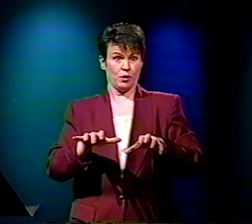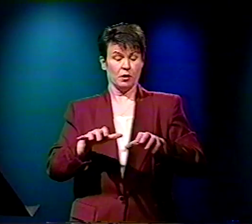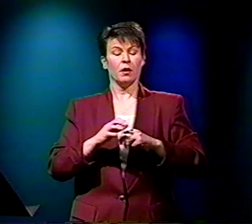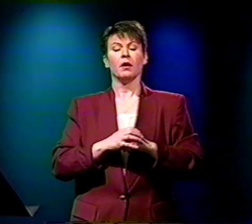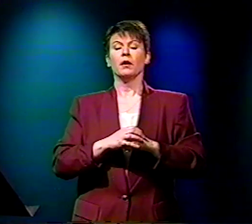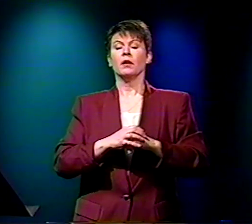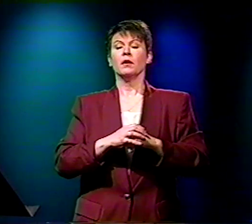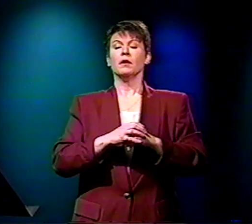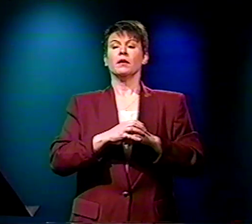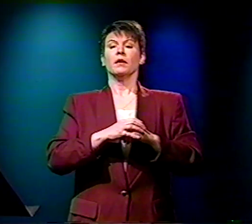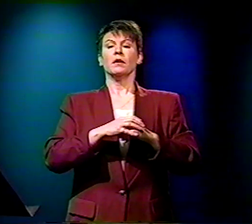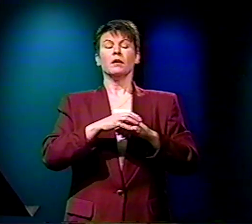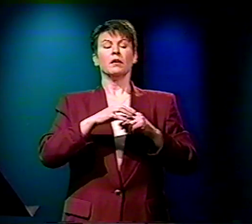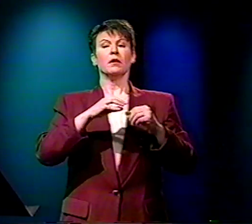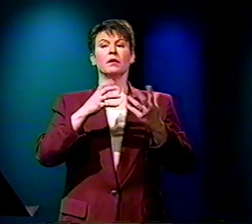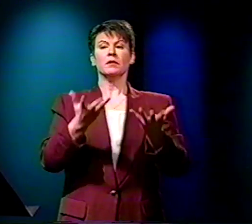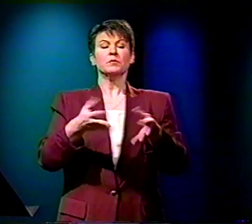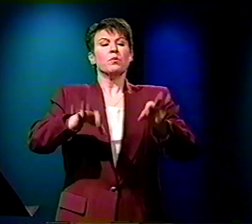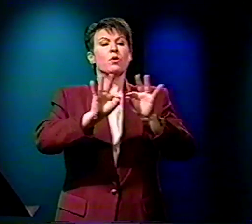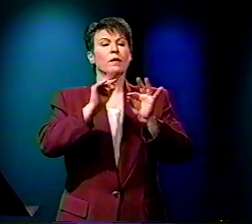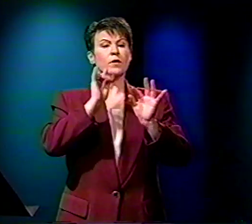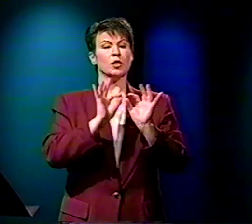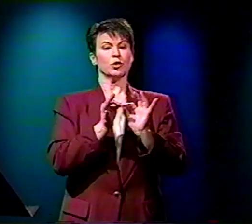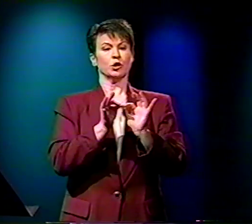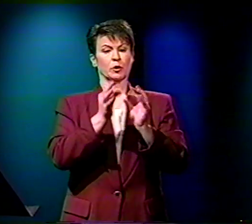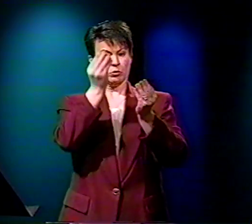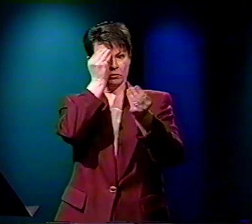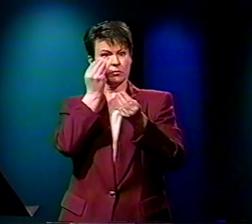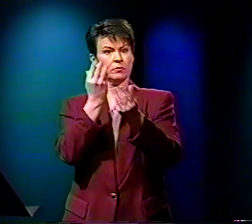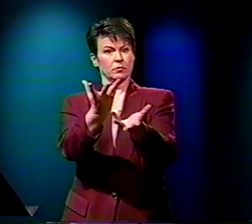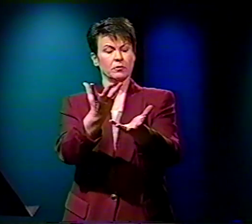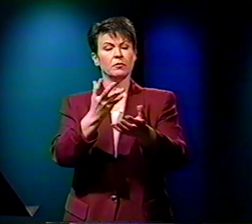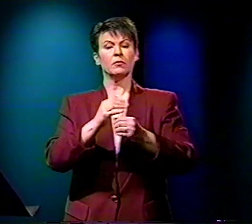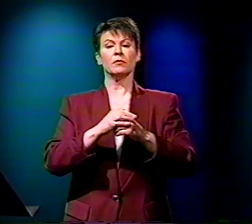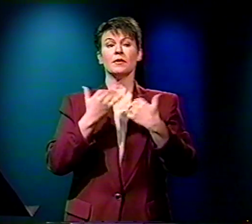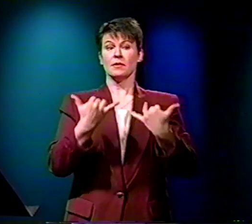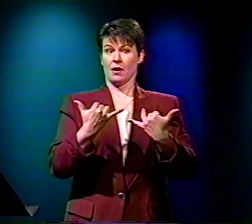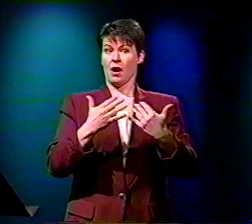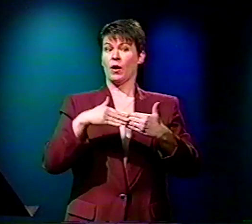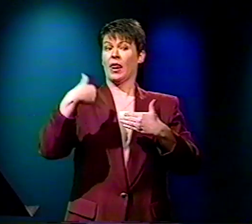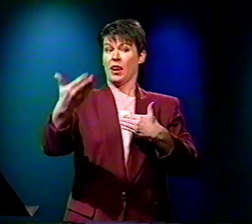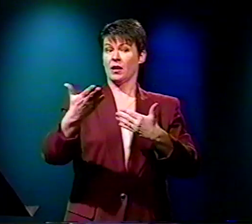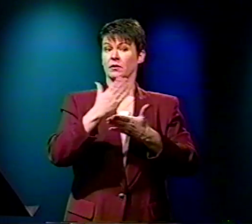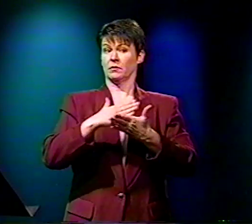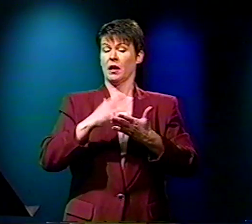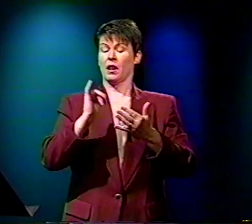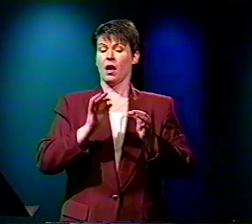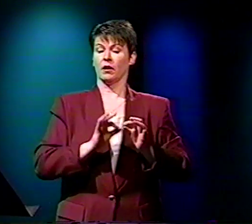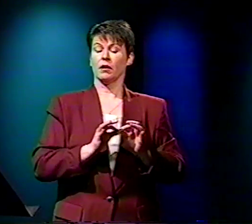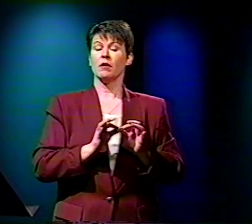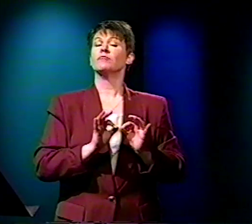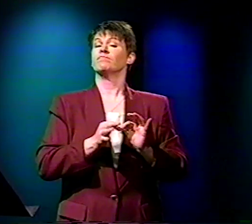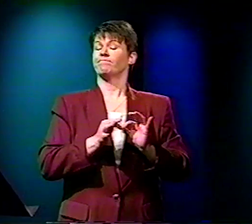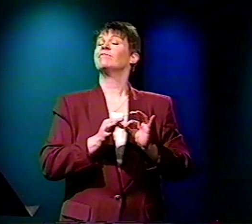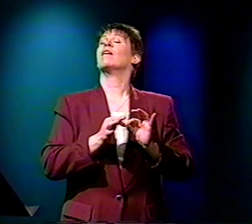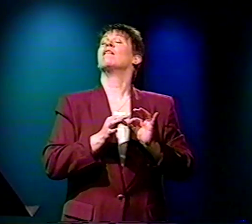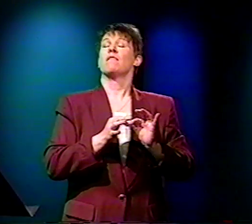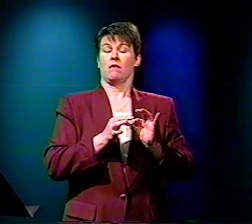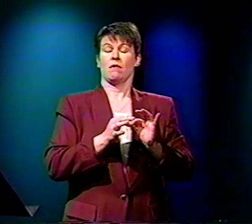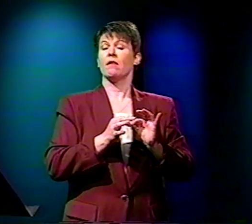to non-manual behaviors. It's important for the interpreter to tell the consumer when there's the next part, and so